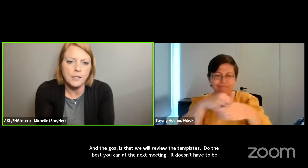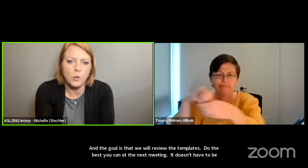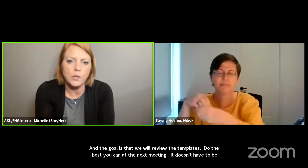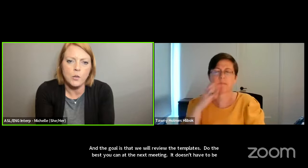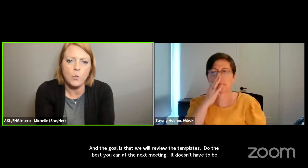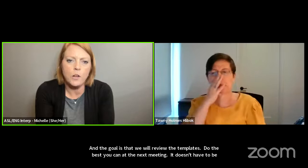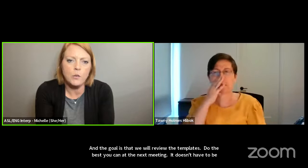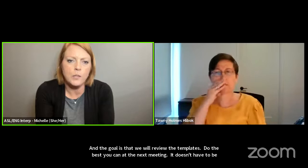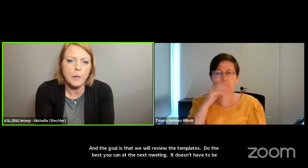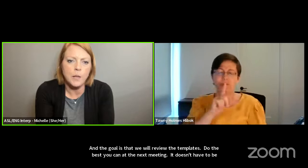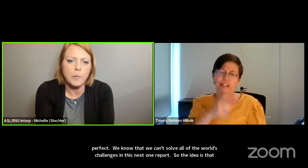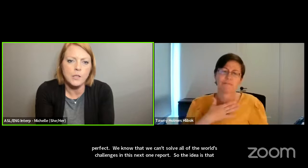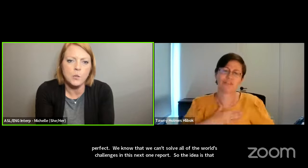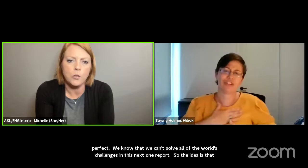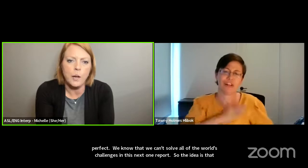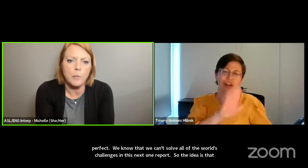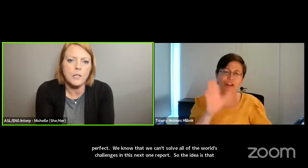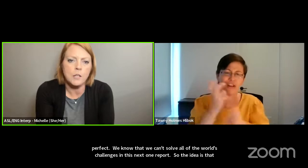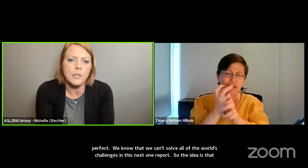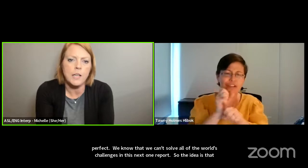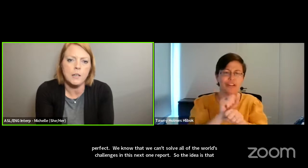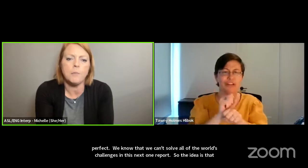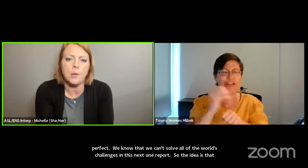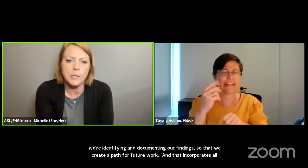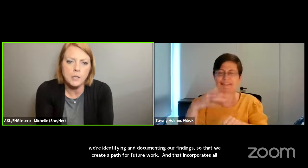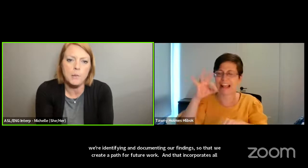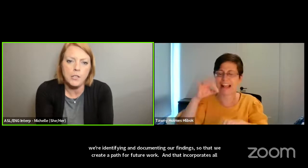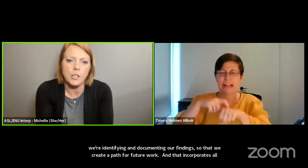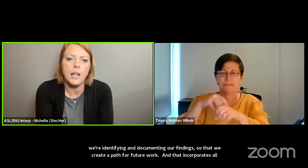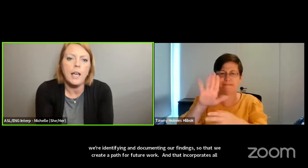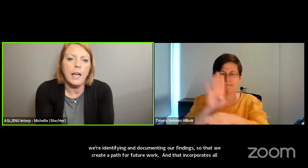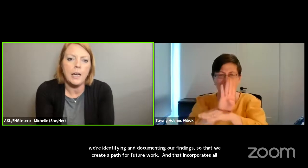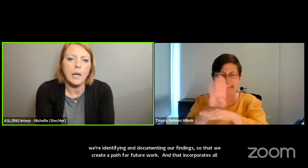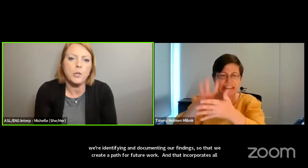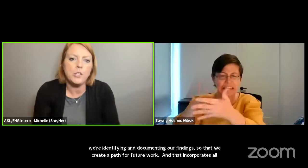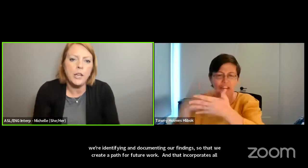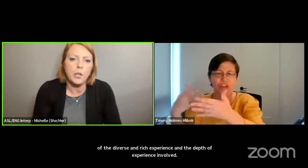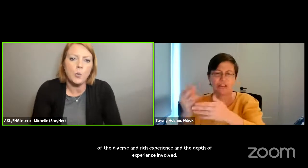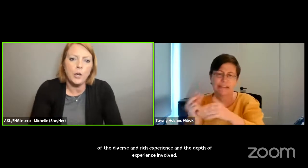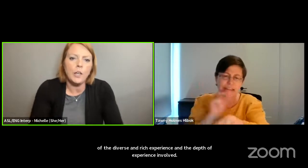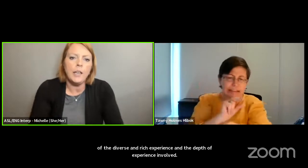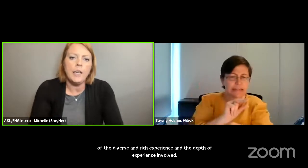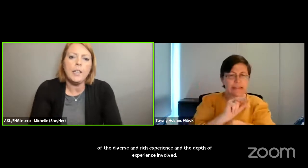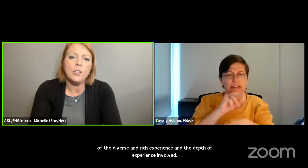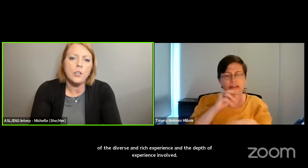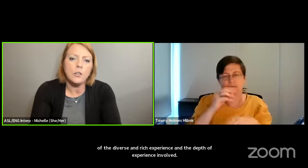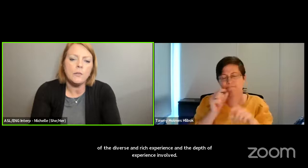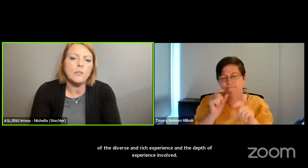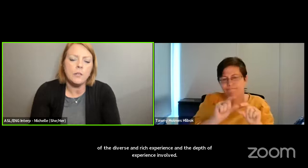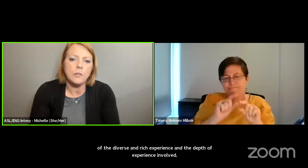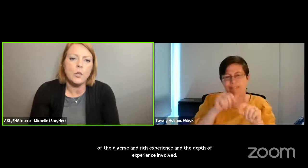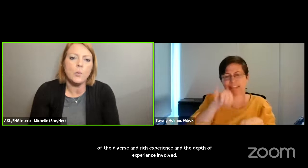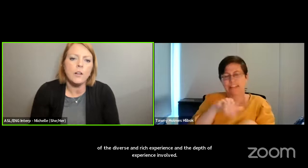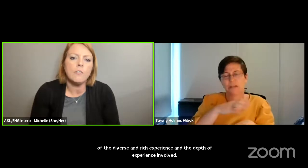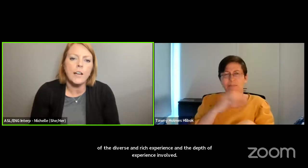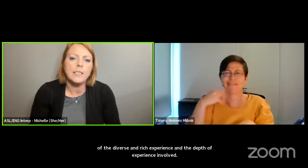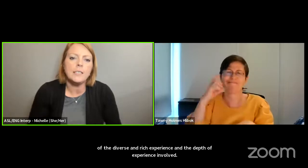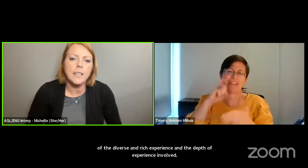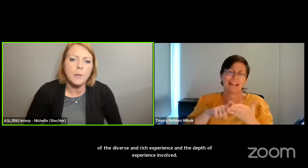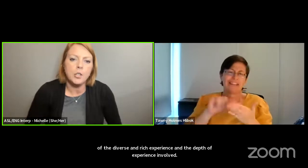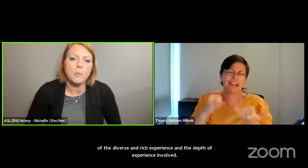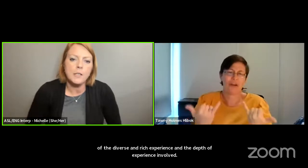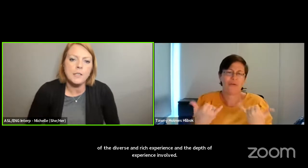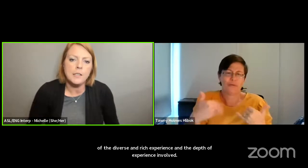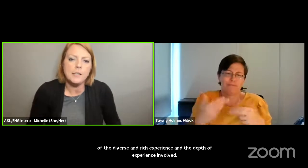terrific task force and wonderful subcommittees with great participation. And I appreciate your work in your work